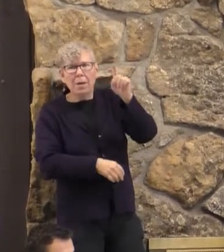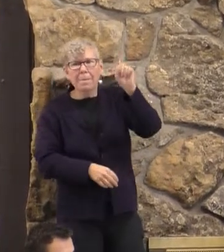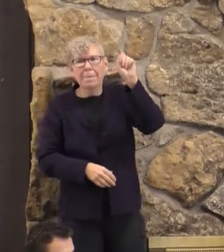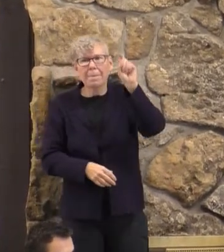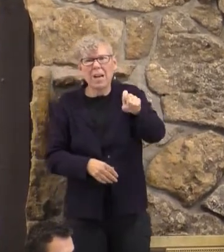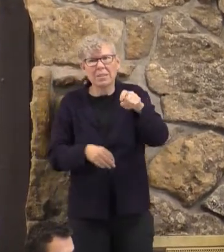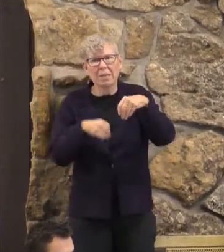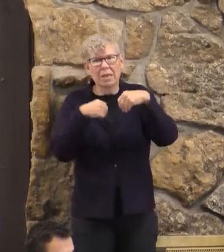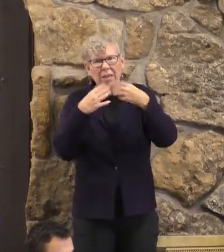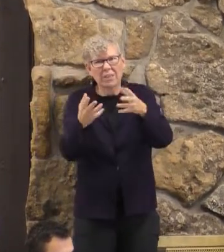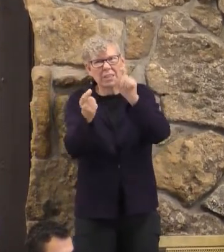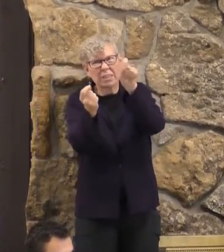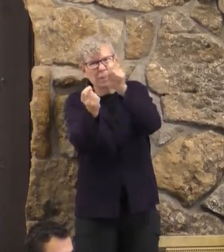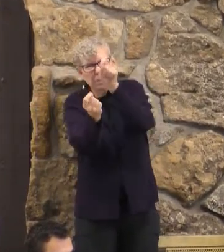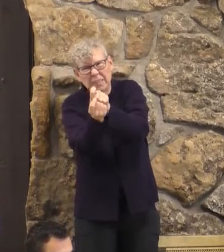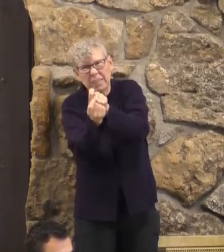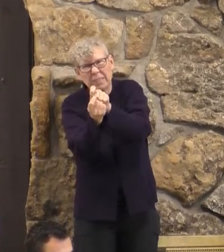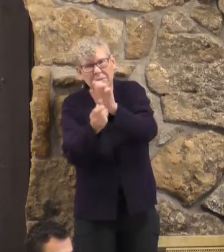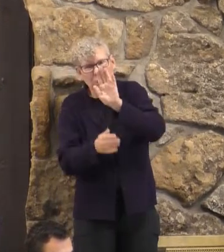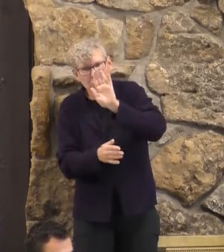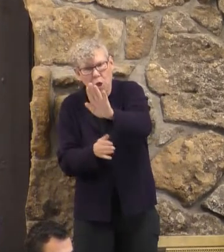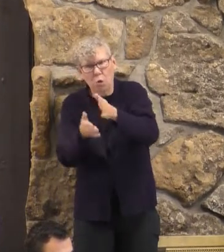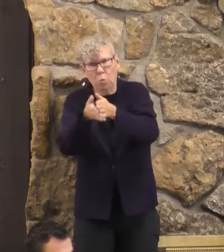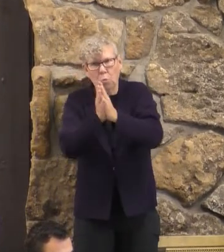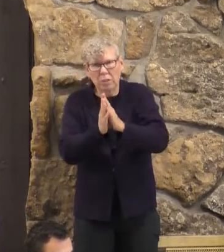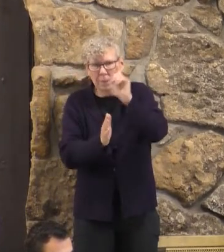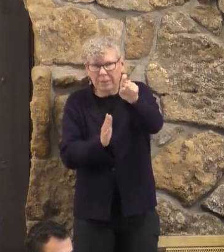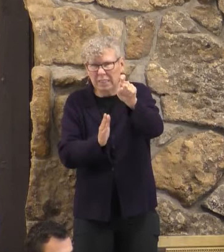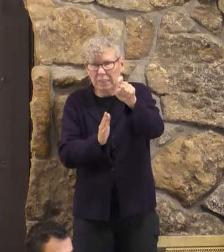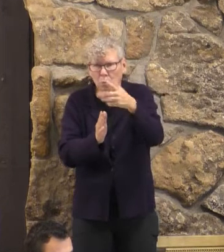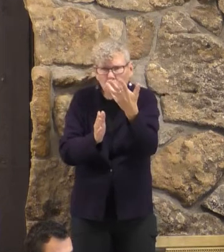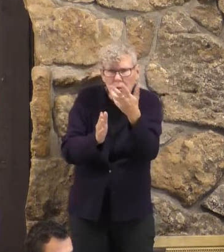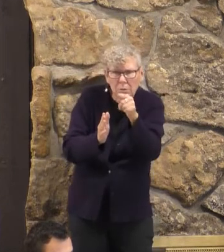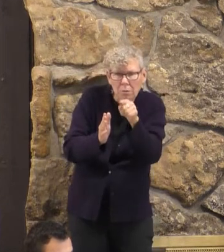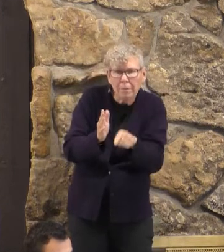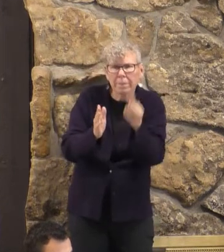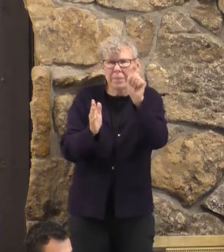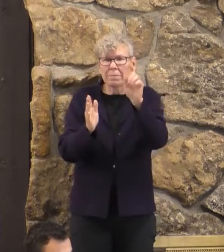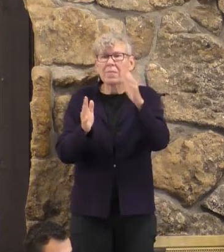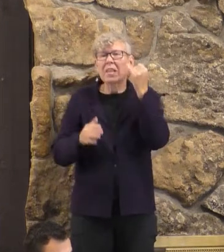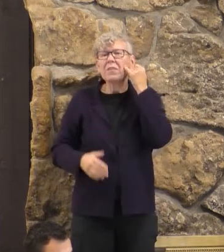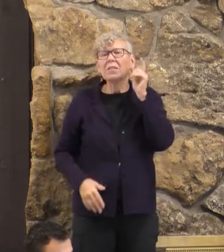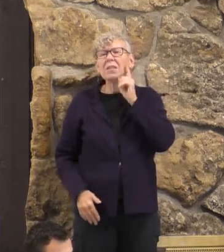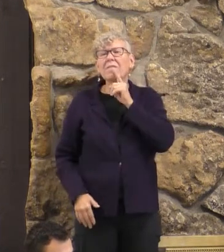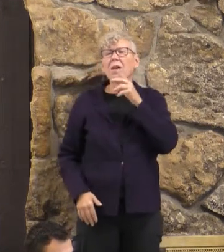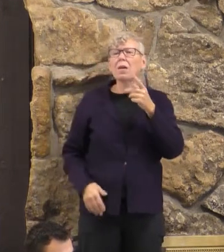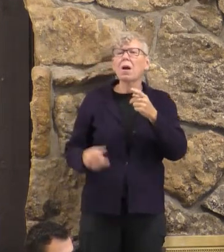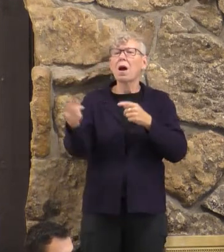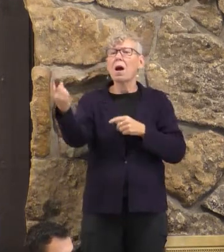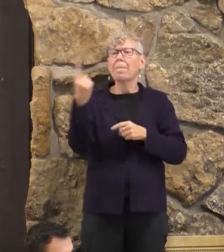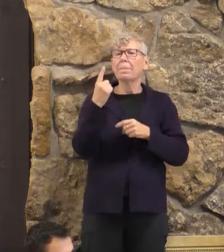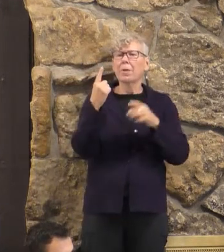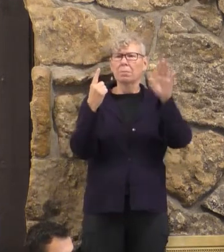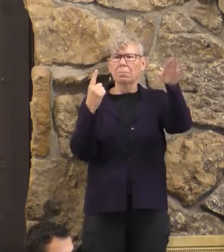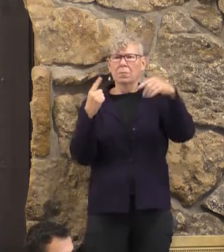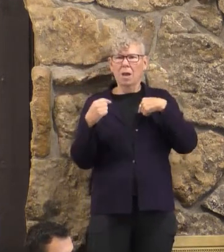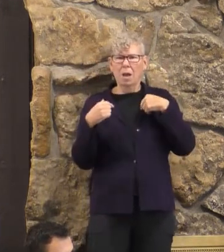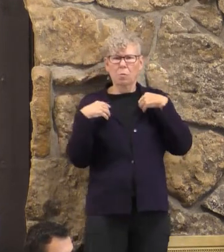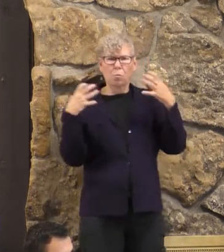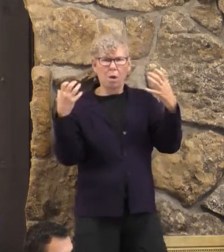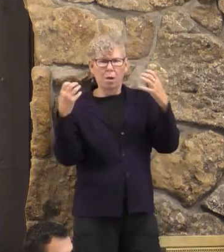of the person with a disability. So let's say that a person who is deaf or hard of hearing comes in and says, "I need a sign language interpreter